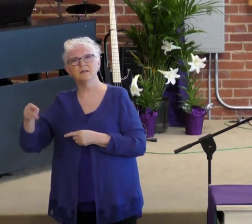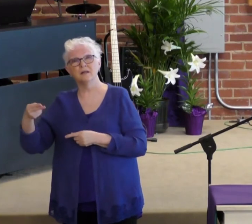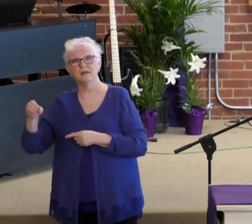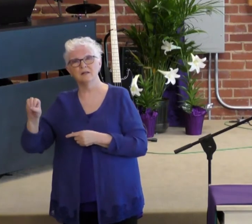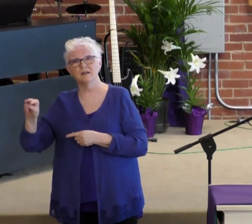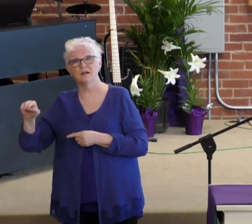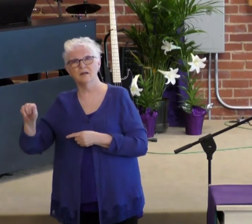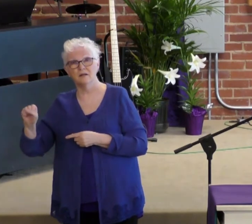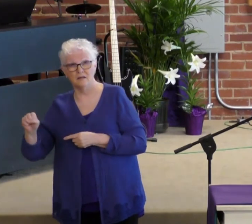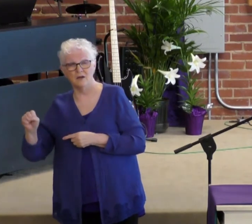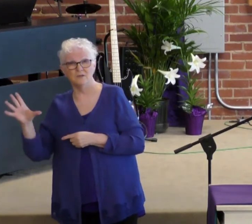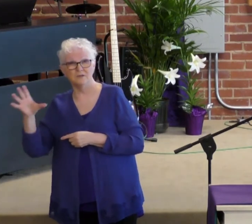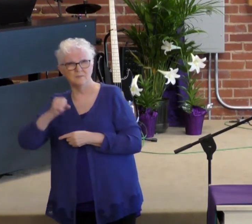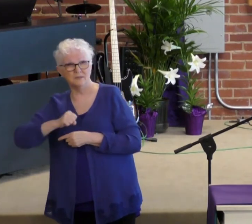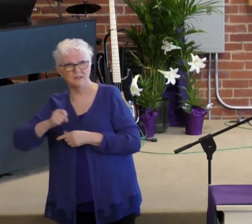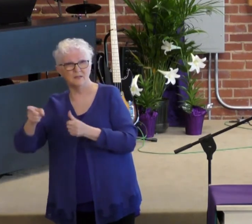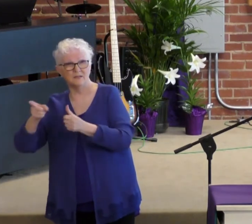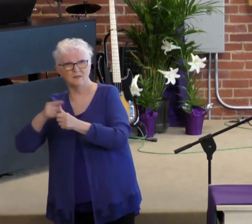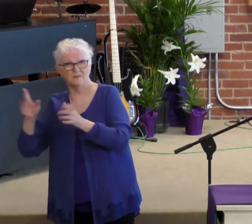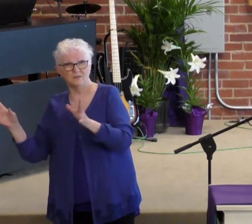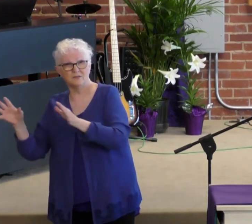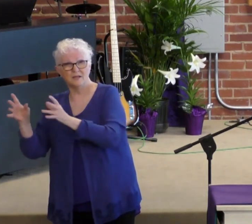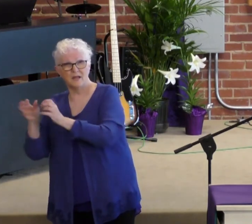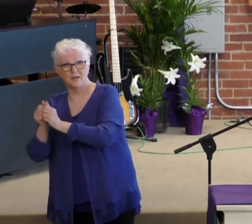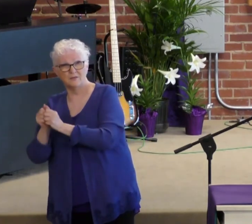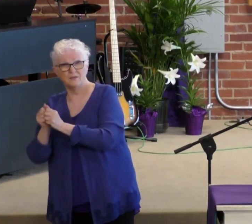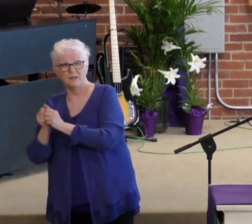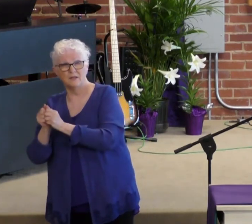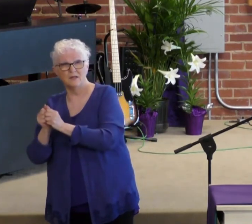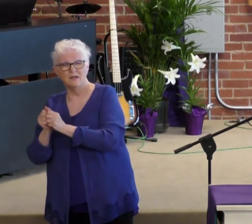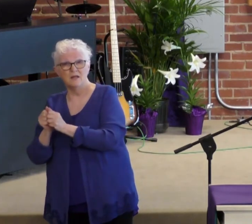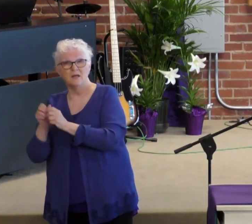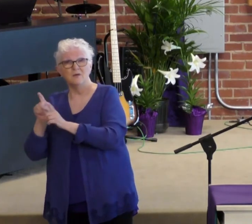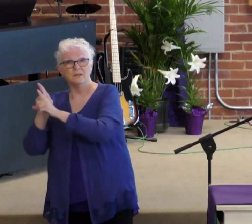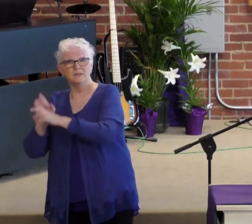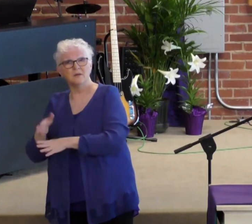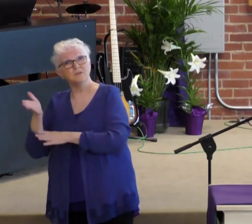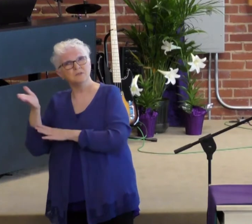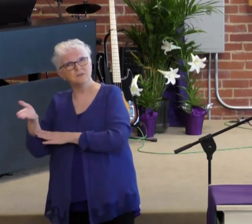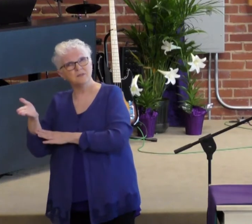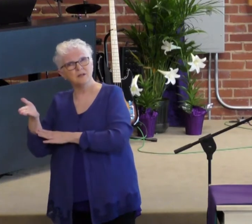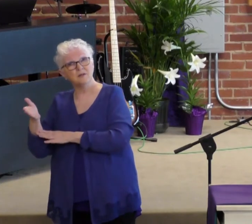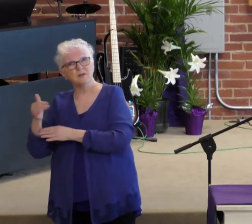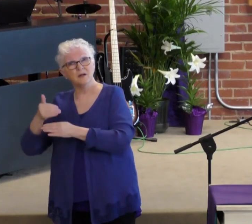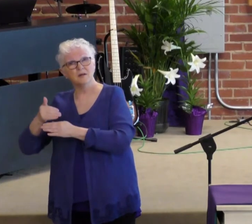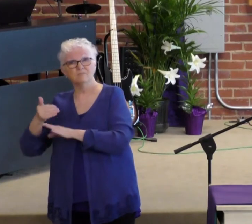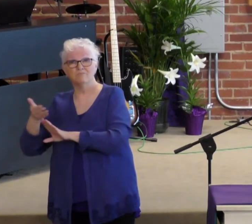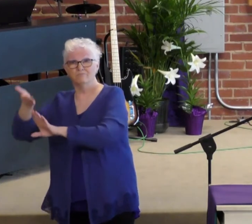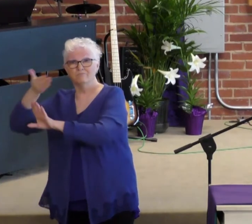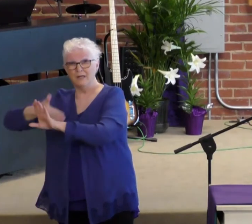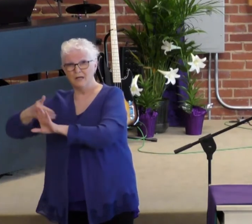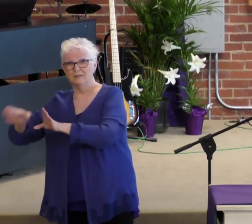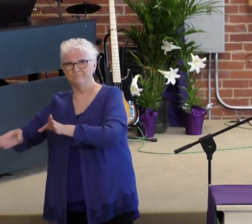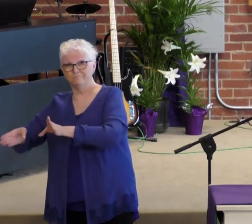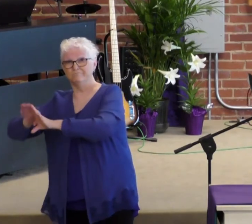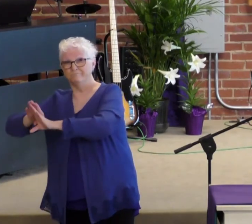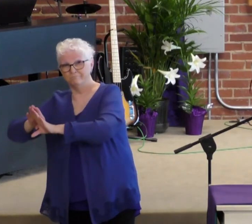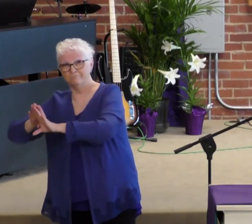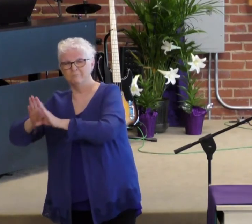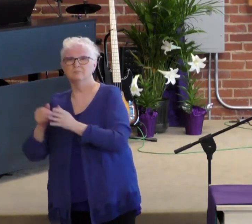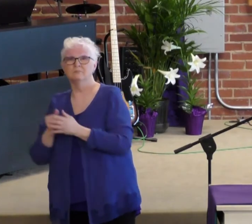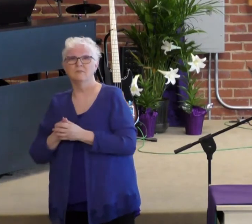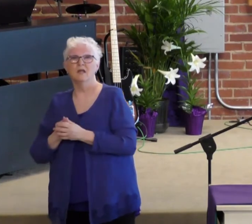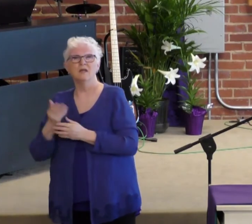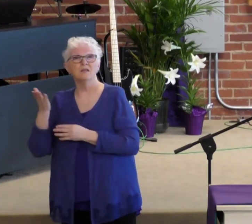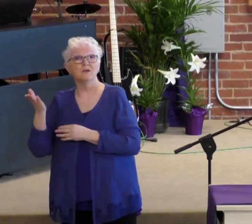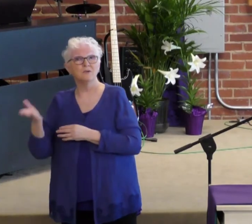first gathering as they were there behind closed doors. And the scripture says that they were there